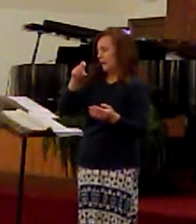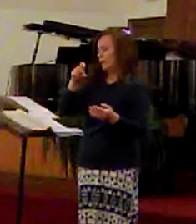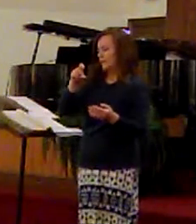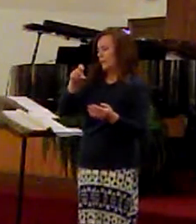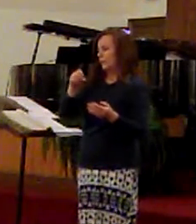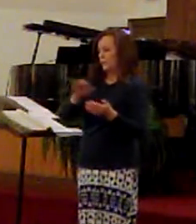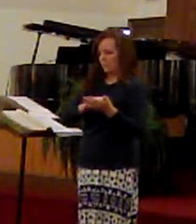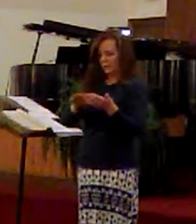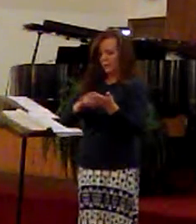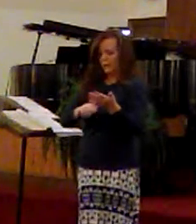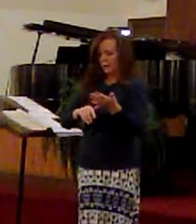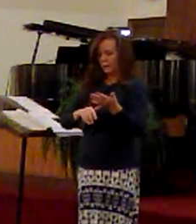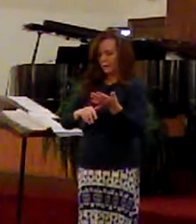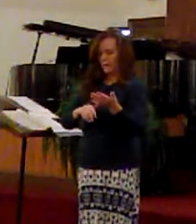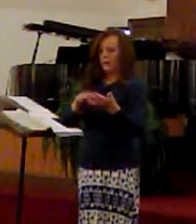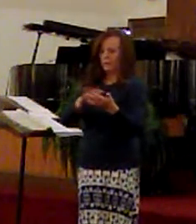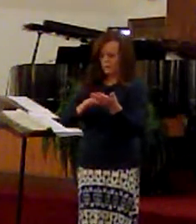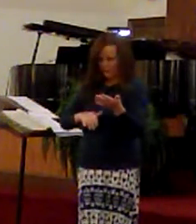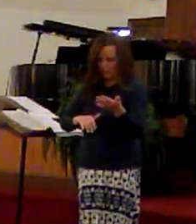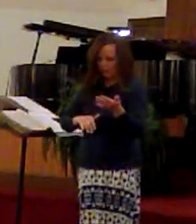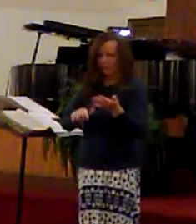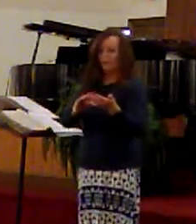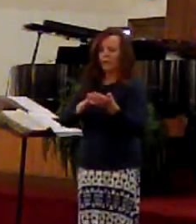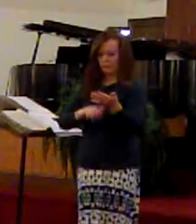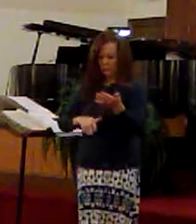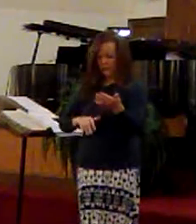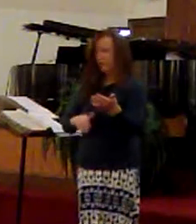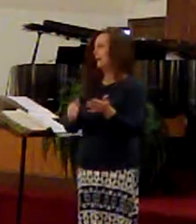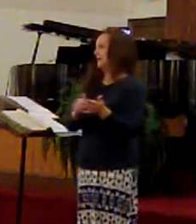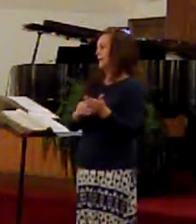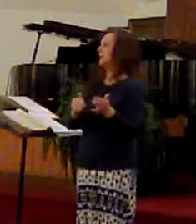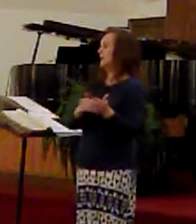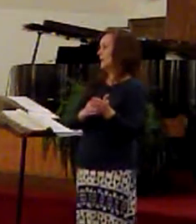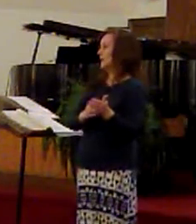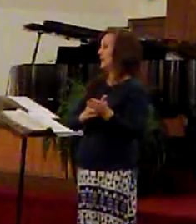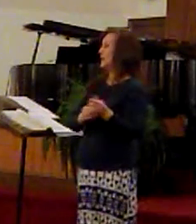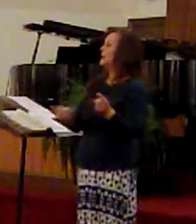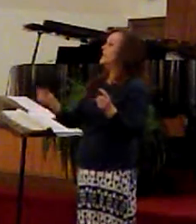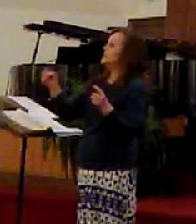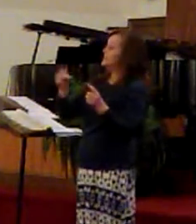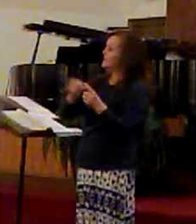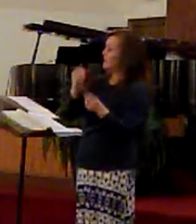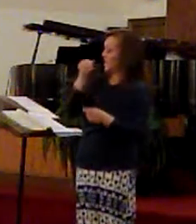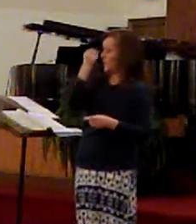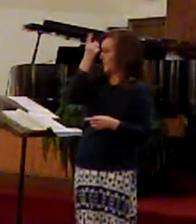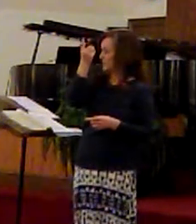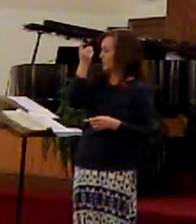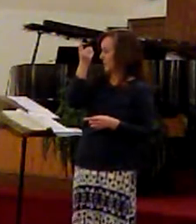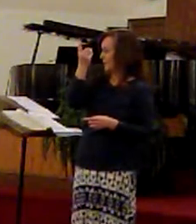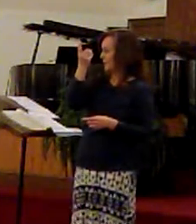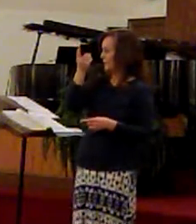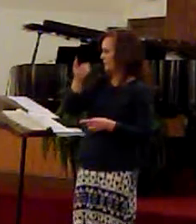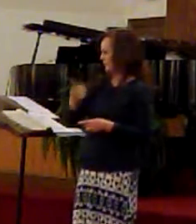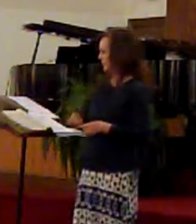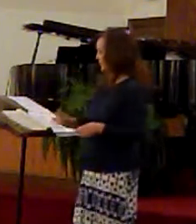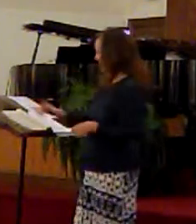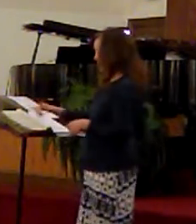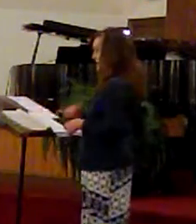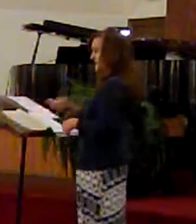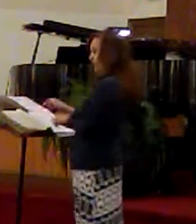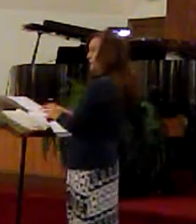underline this and underline this twice and put a slash here and label it this, that, and the other. There's a lot of instructions in